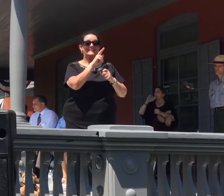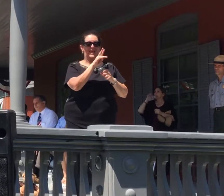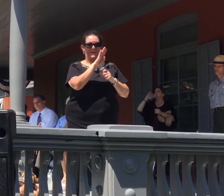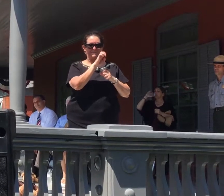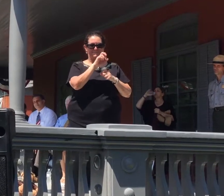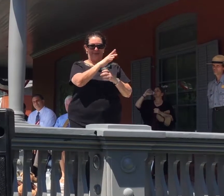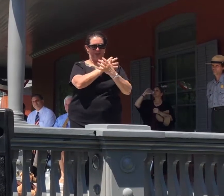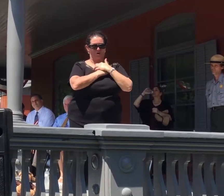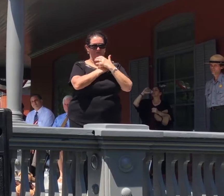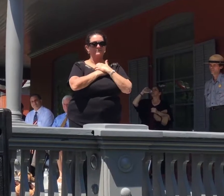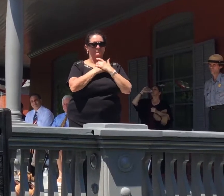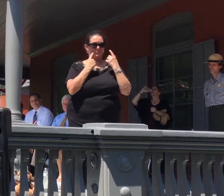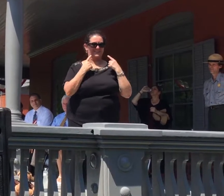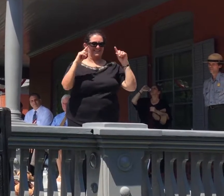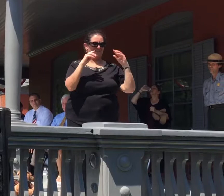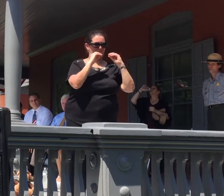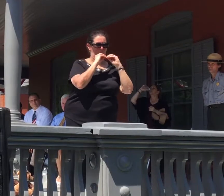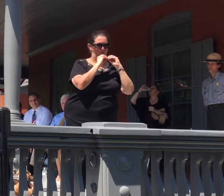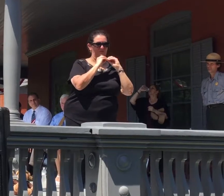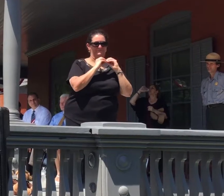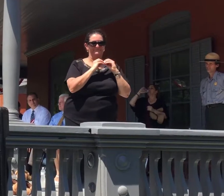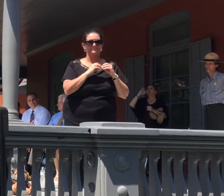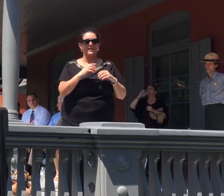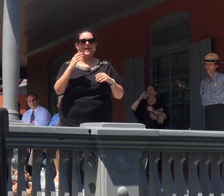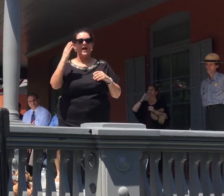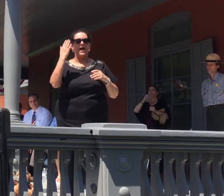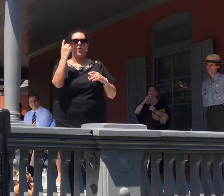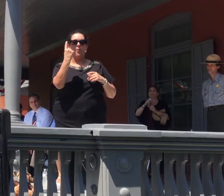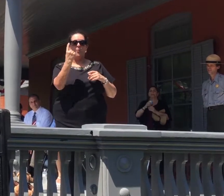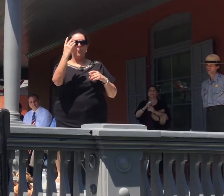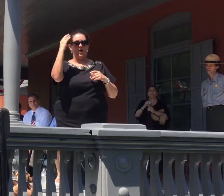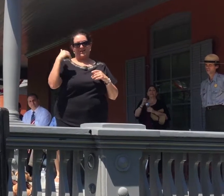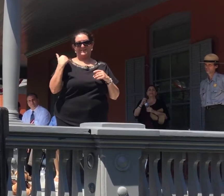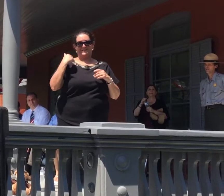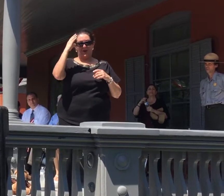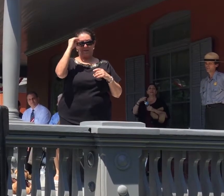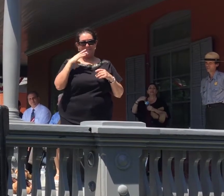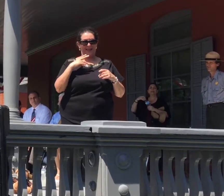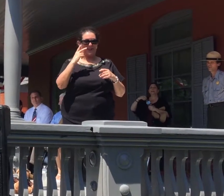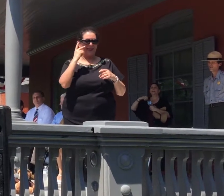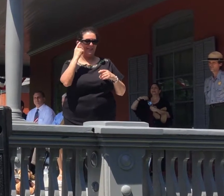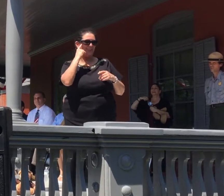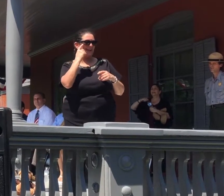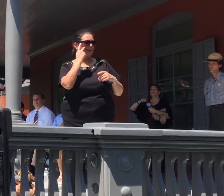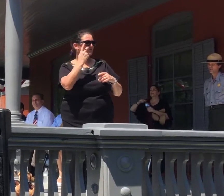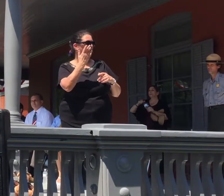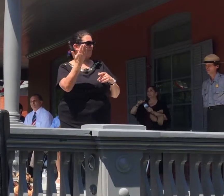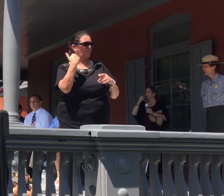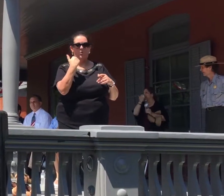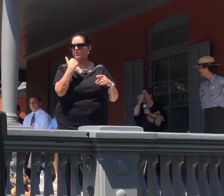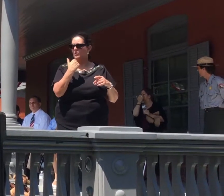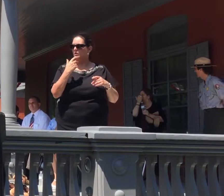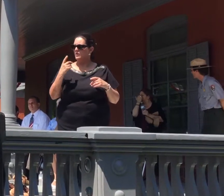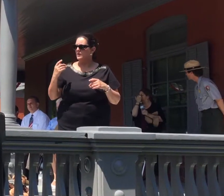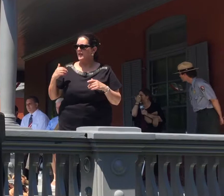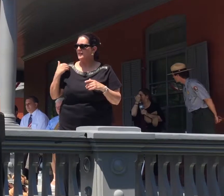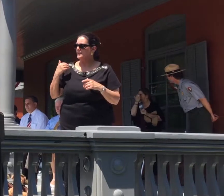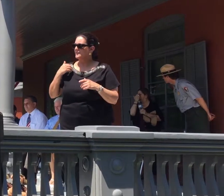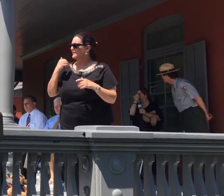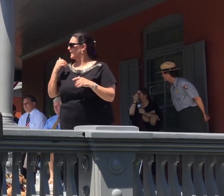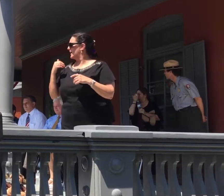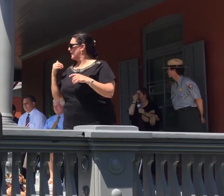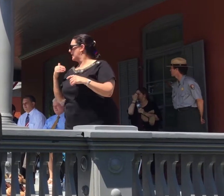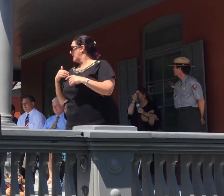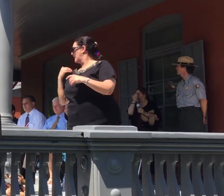I leave the stage, I'm going to find at least one young man that I think I saw on his father's belly. And this nice young lady here